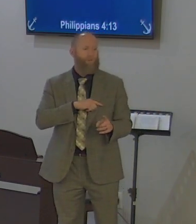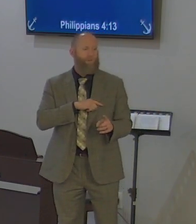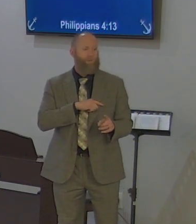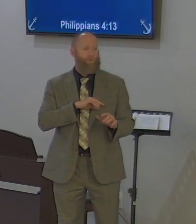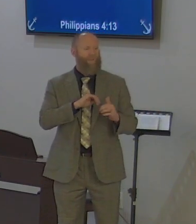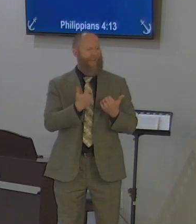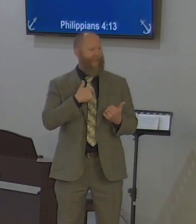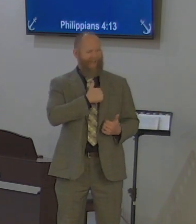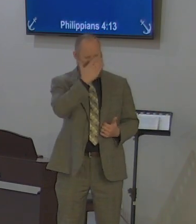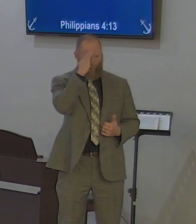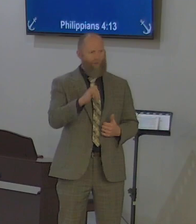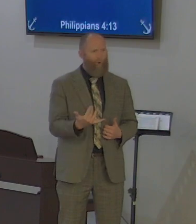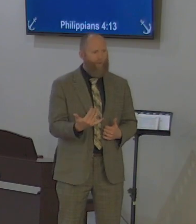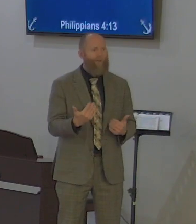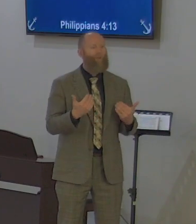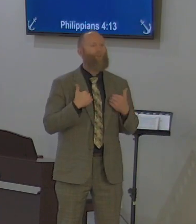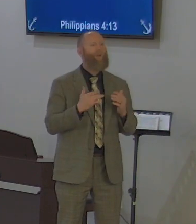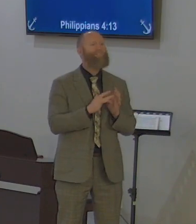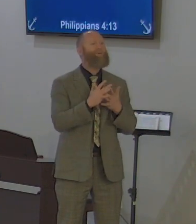So you don't really need a pastor.